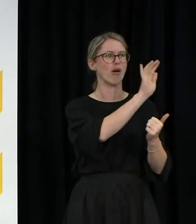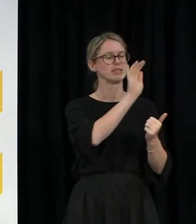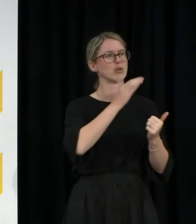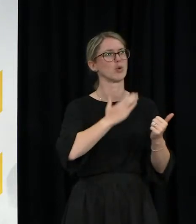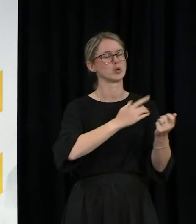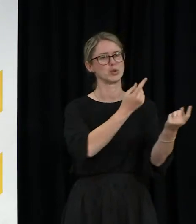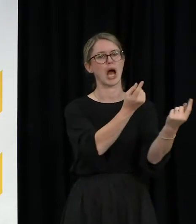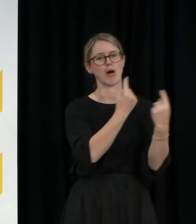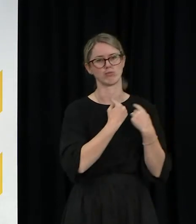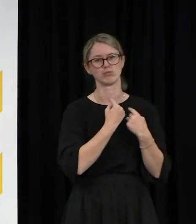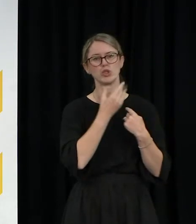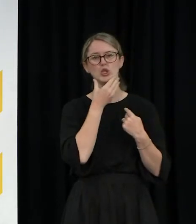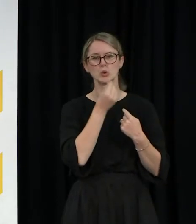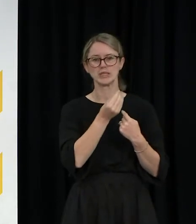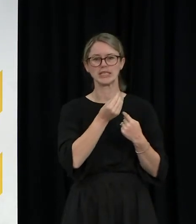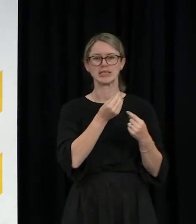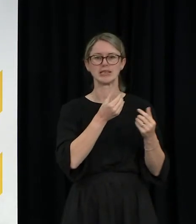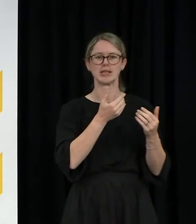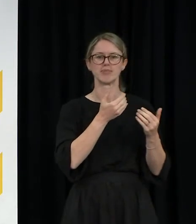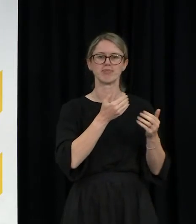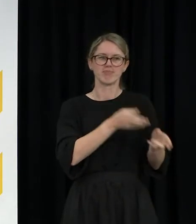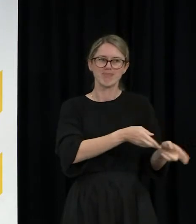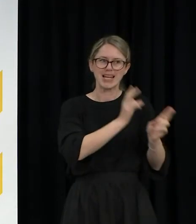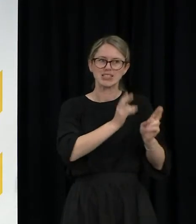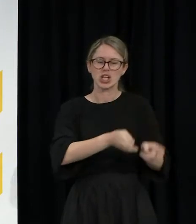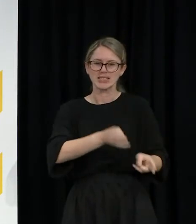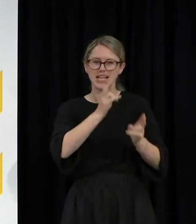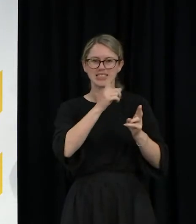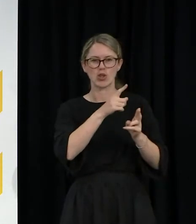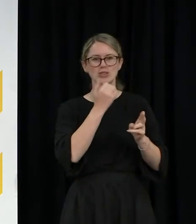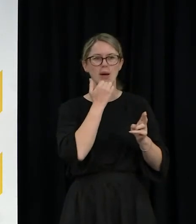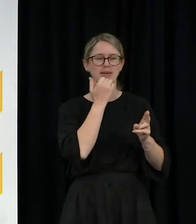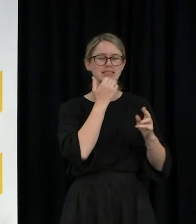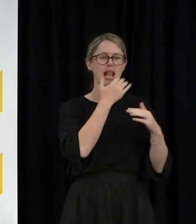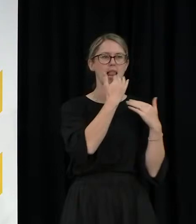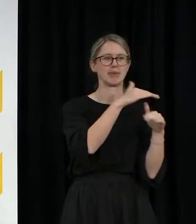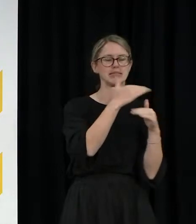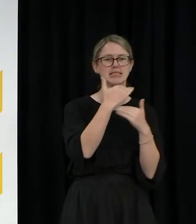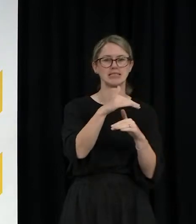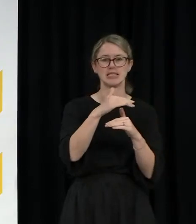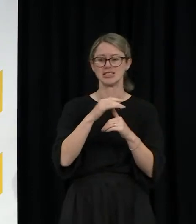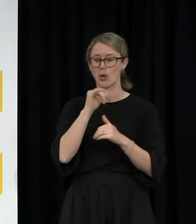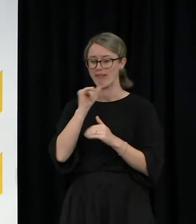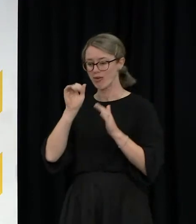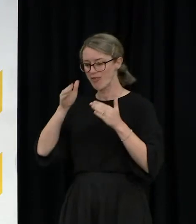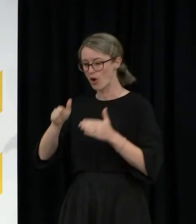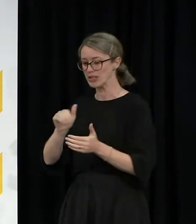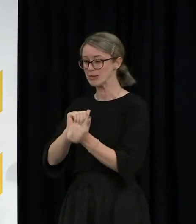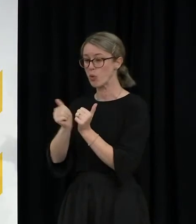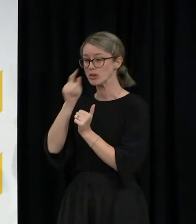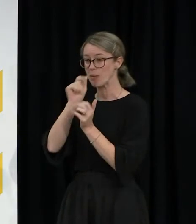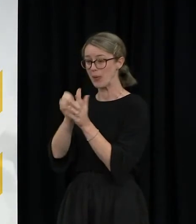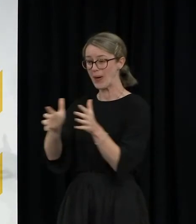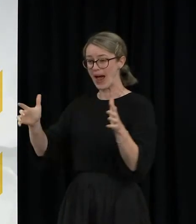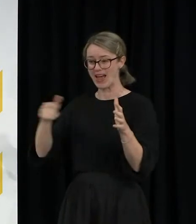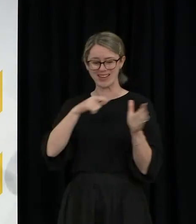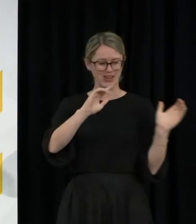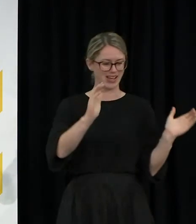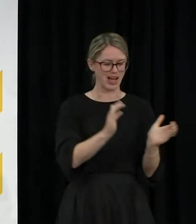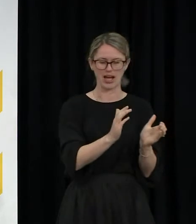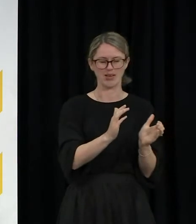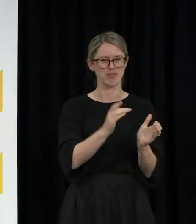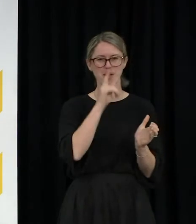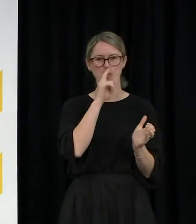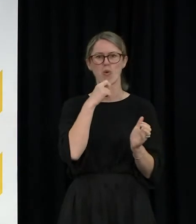want to come in through managed isolation. And we equally get criticised if we prioritise sports people against New Zealanders wanting to